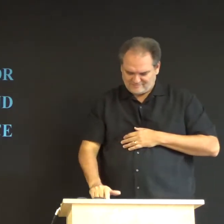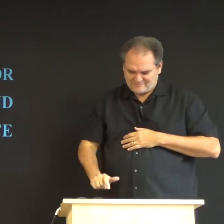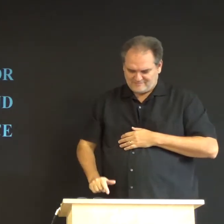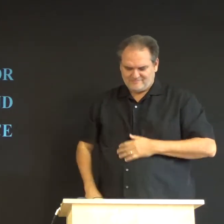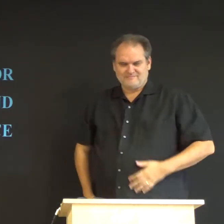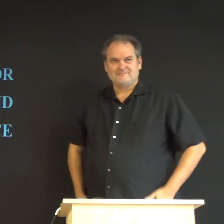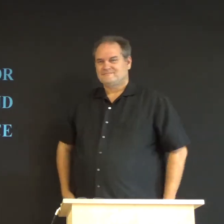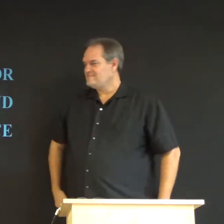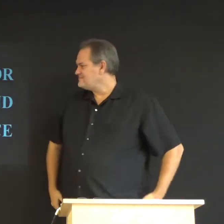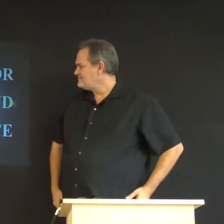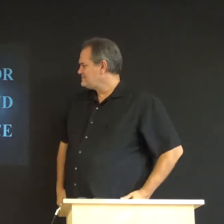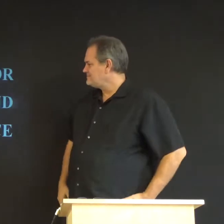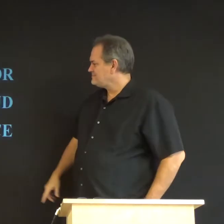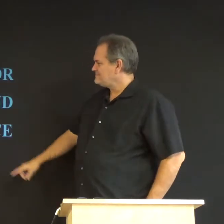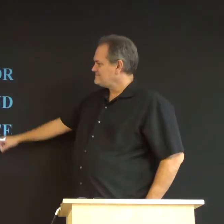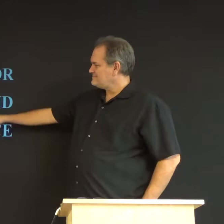remember George Bush.